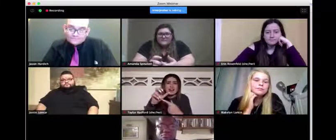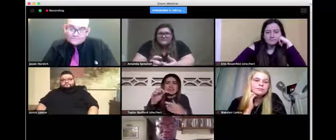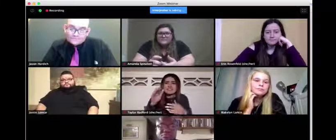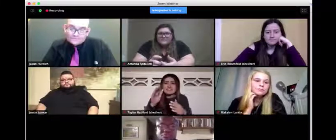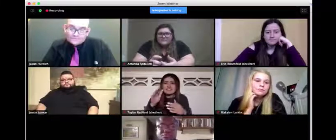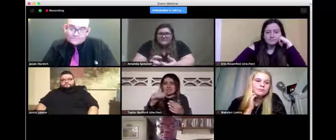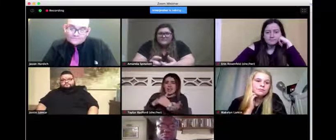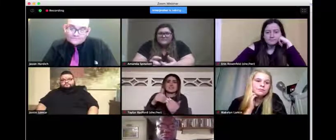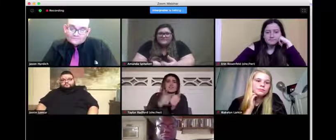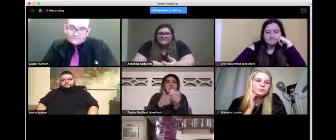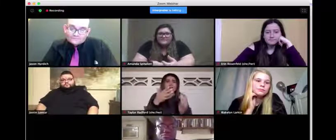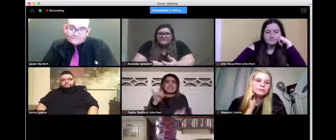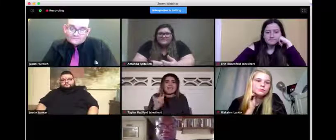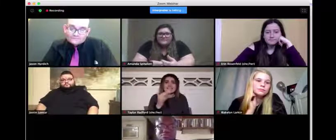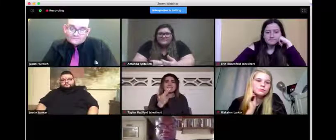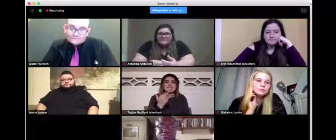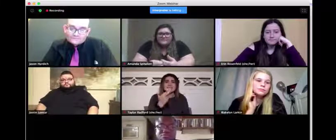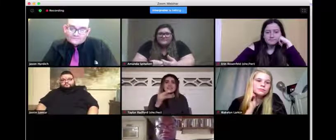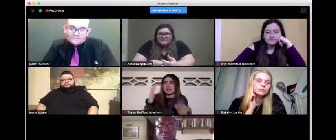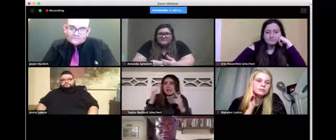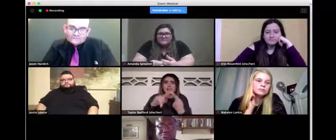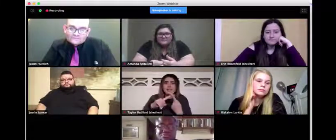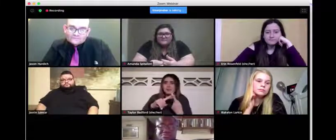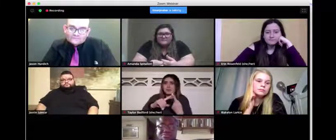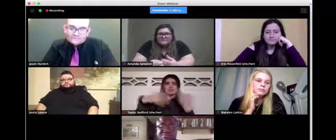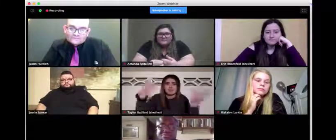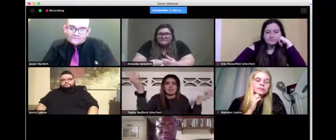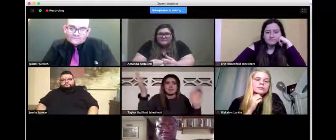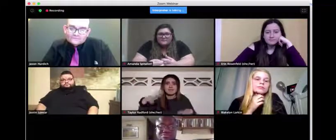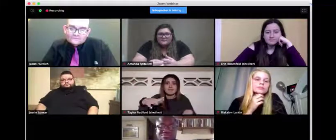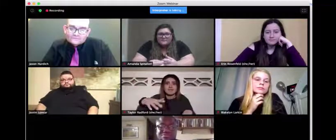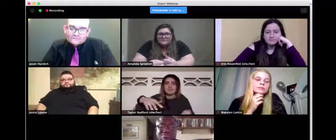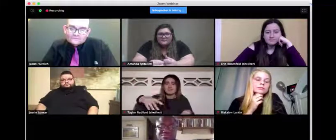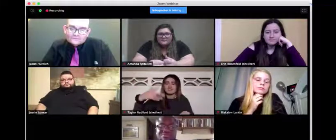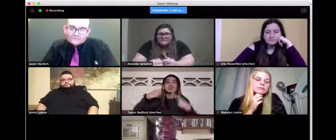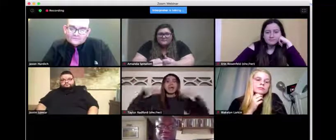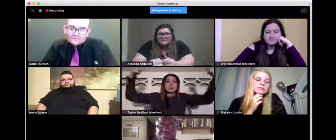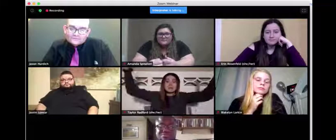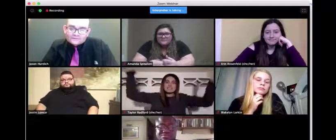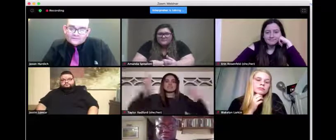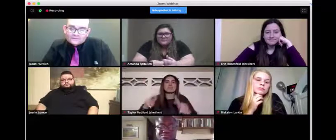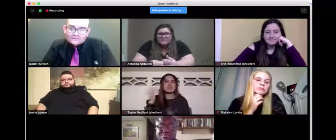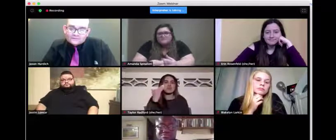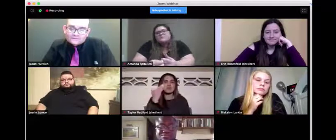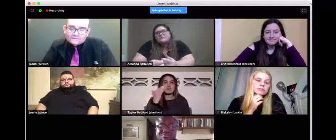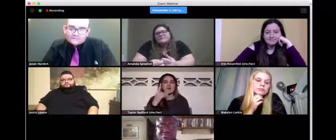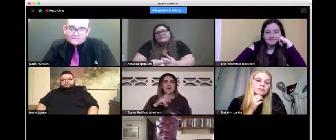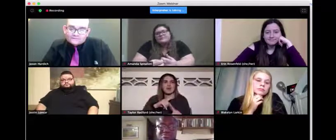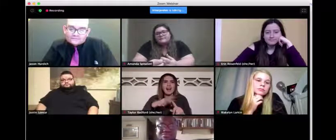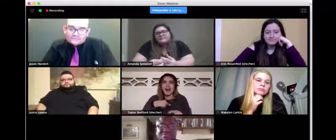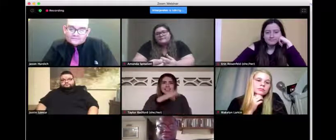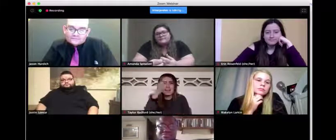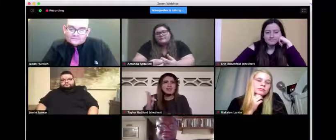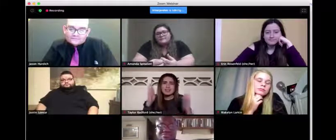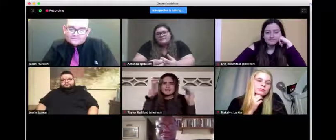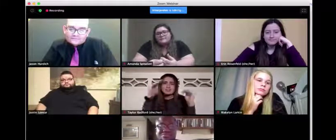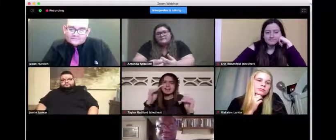oh, they look at you as a famous person. And I never expected people to notice me like that. But, when I go out to the store, people come up to